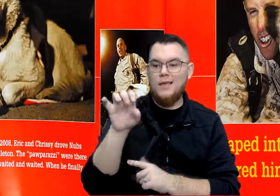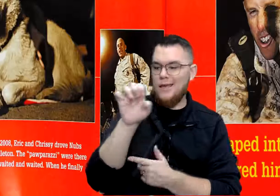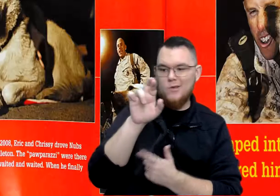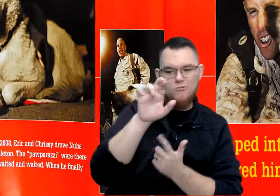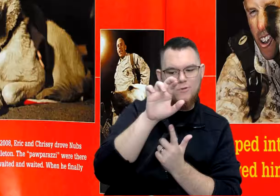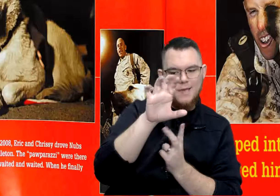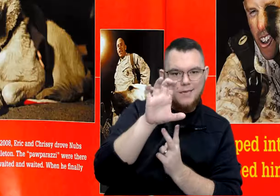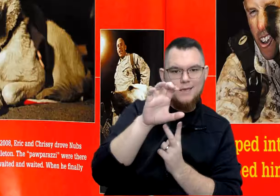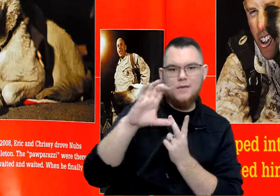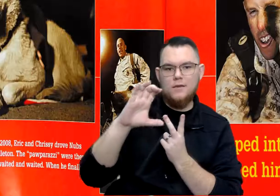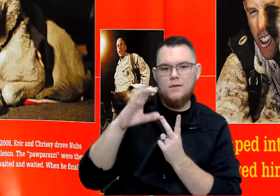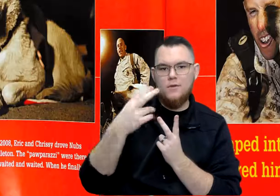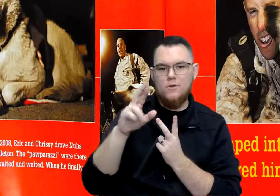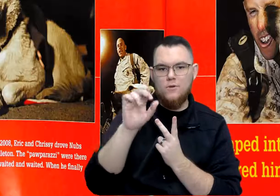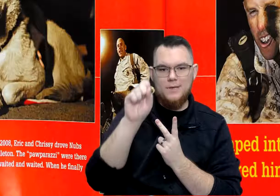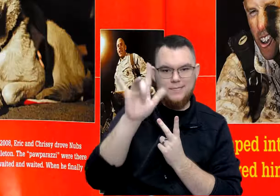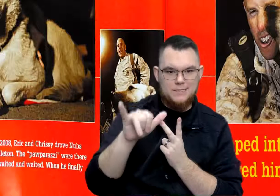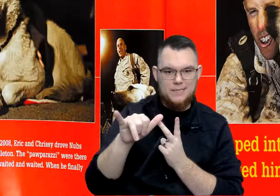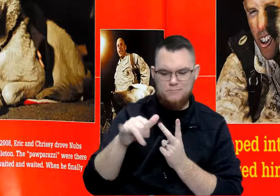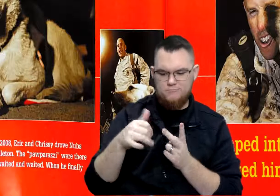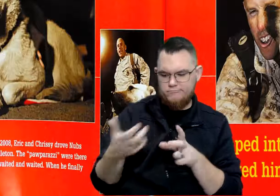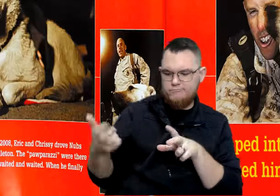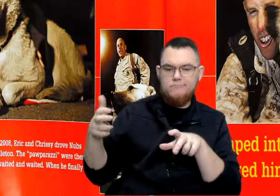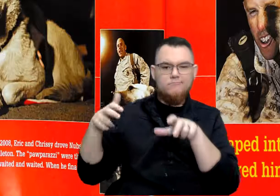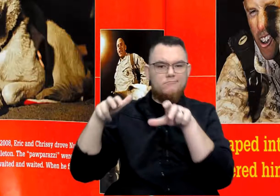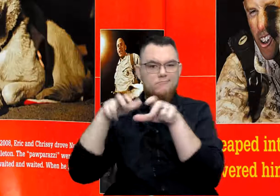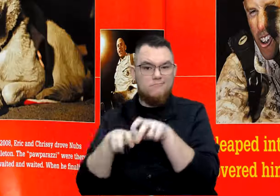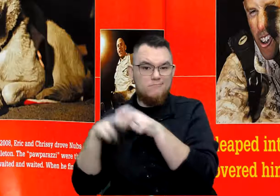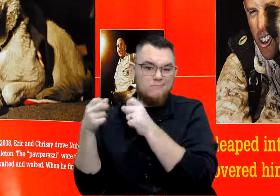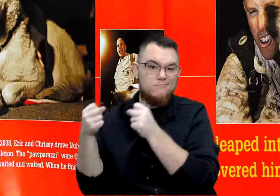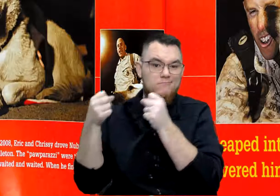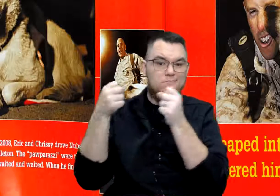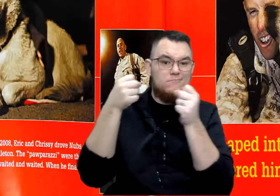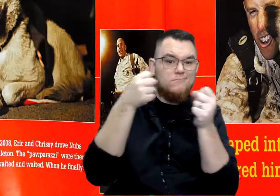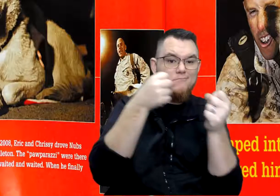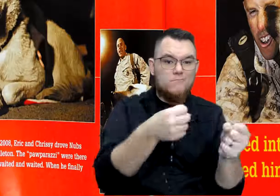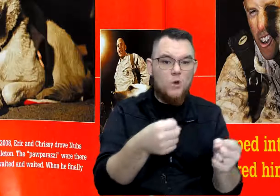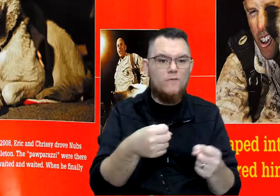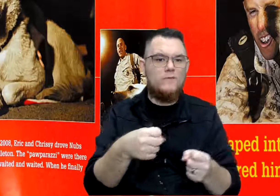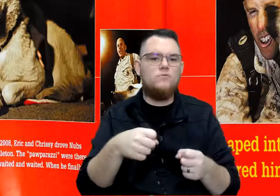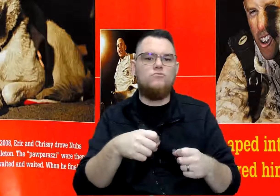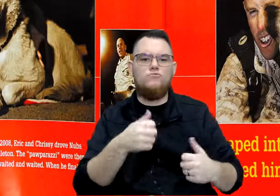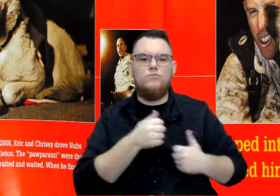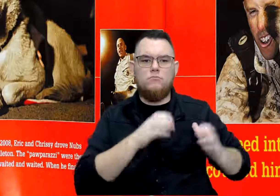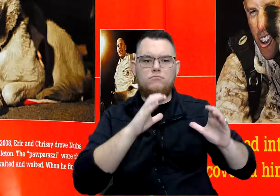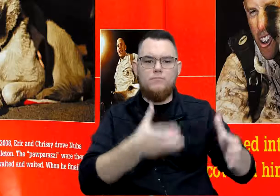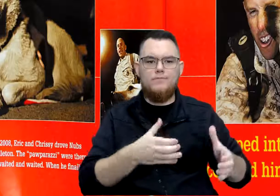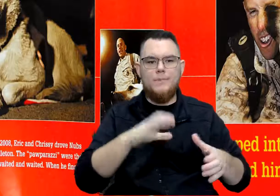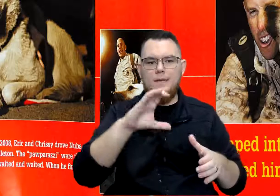paparazzi were there again. Nubs waited and waited. When he finally saw